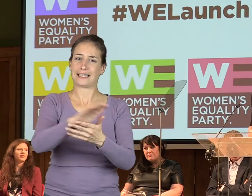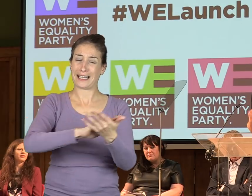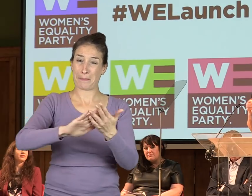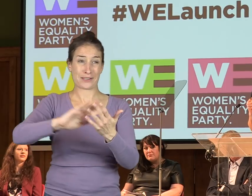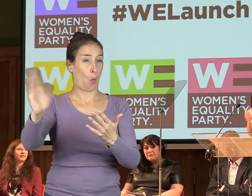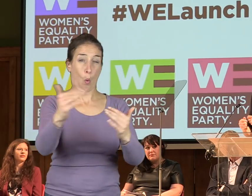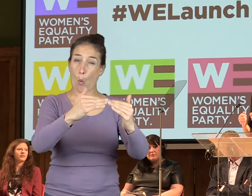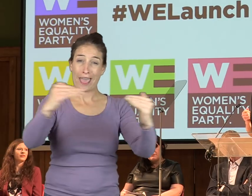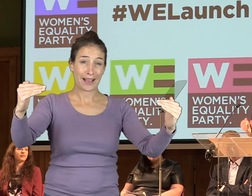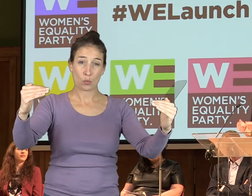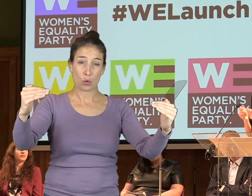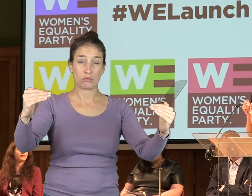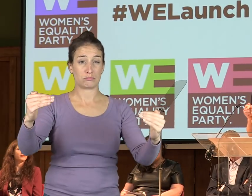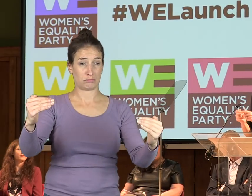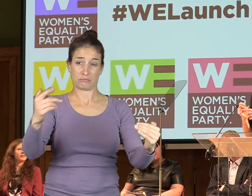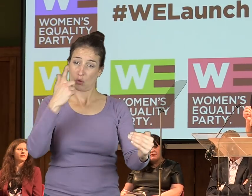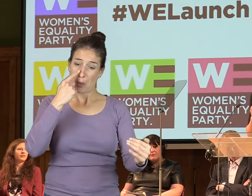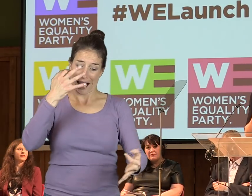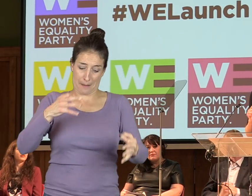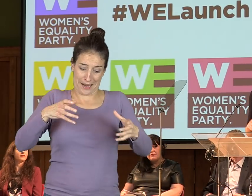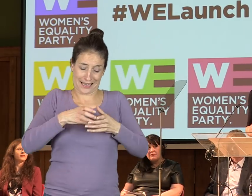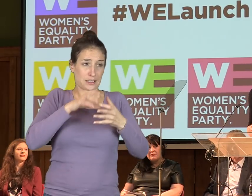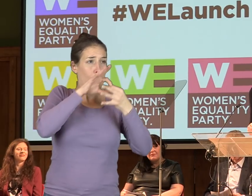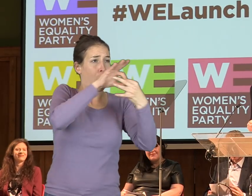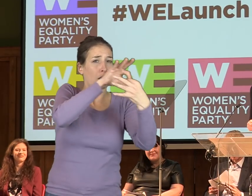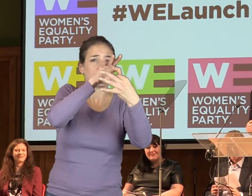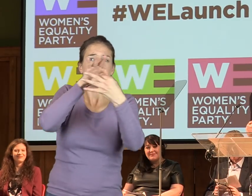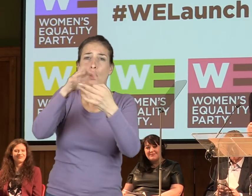parties so that we can all move forward together.